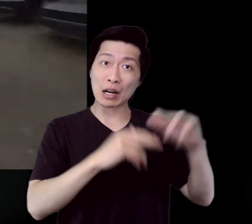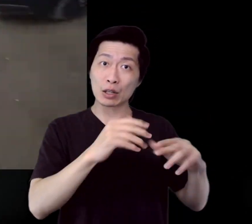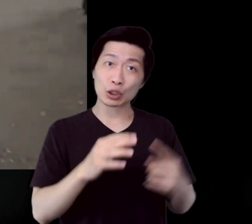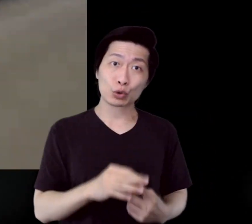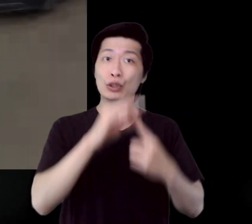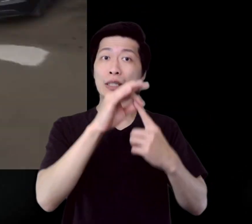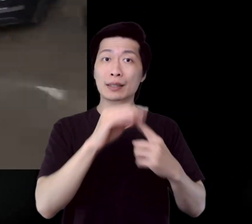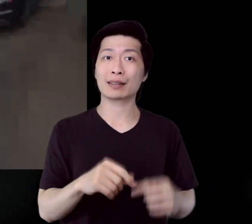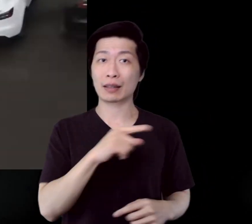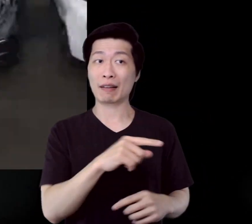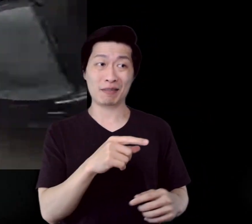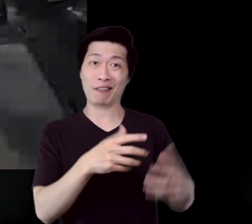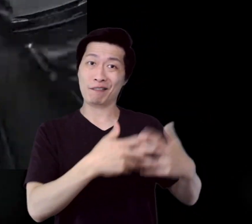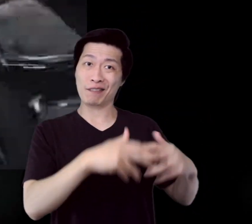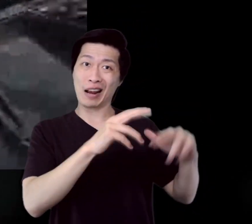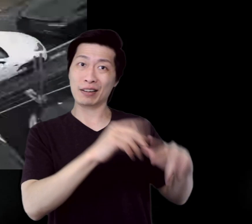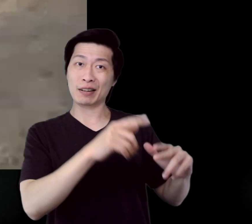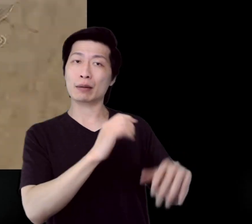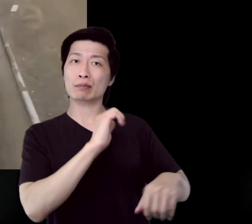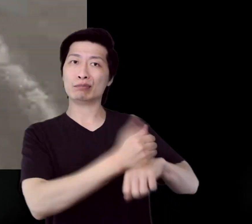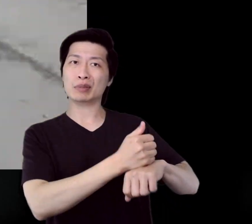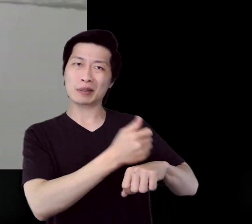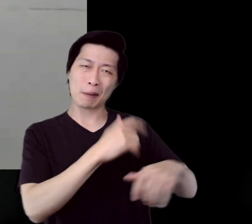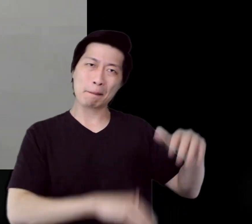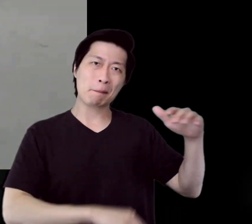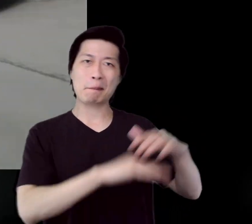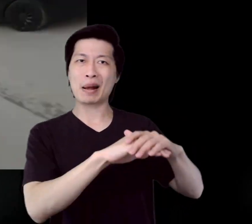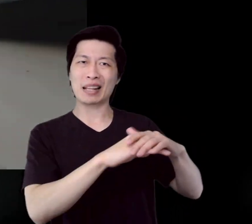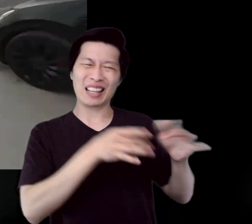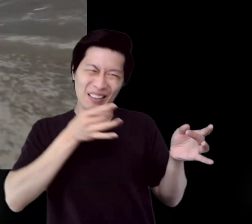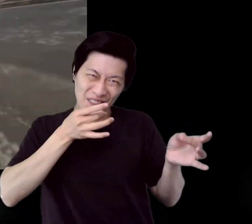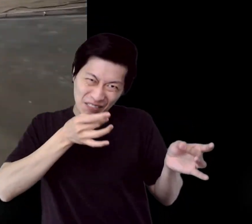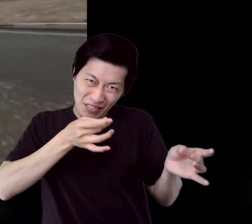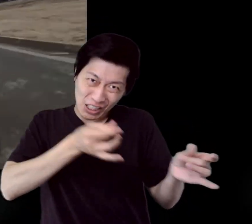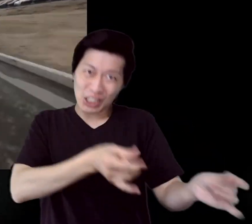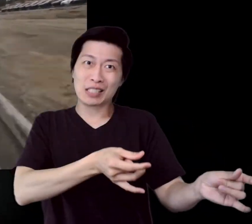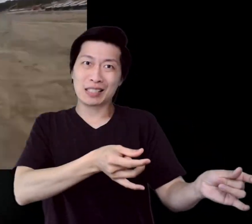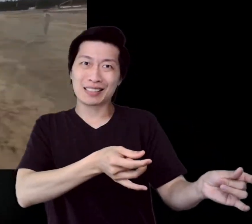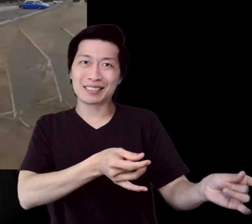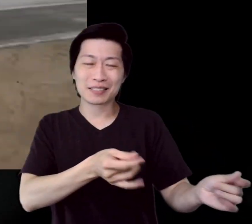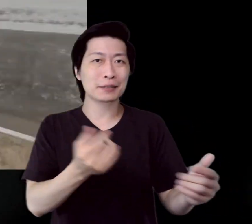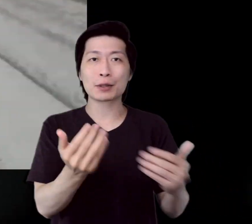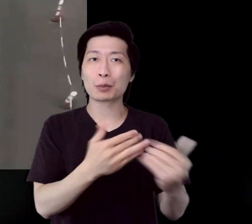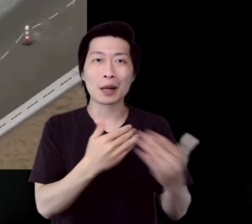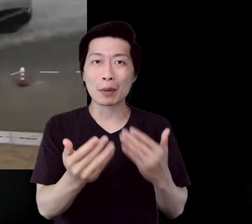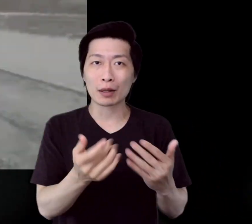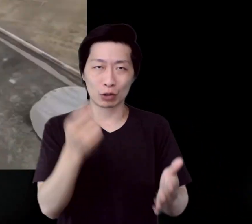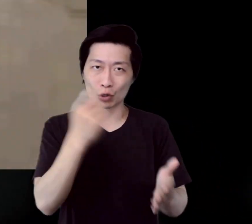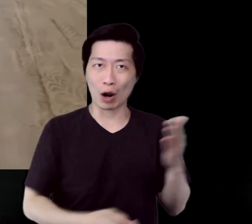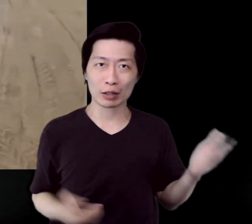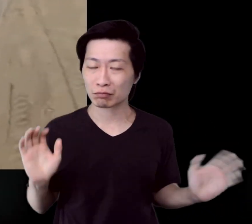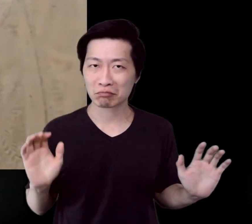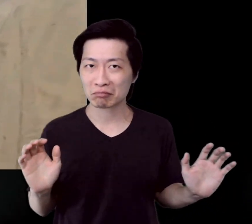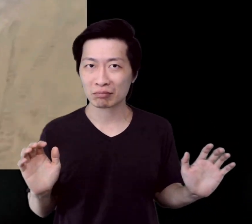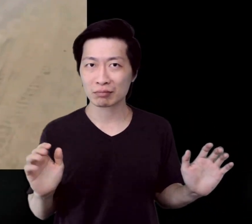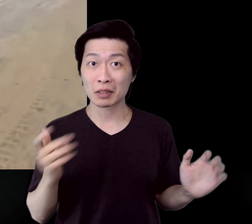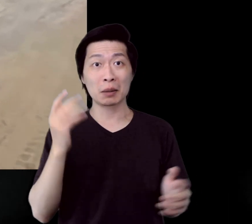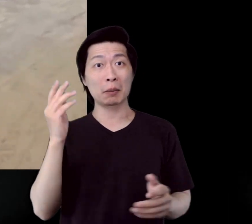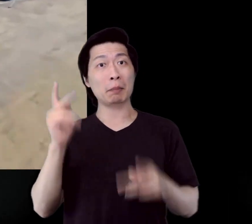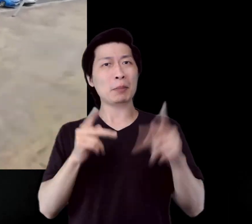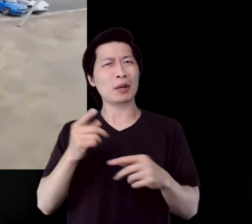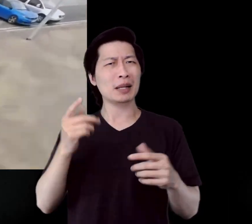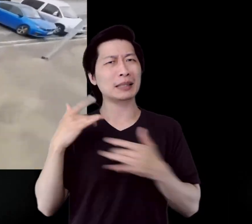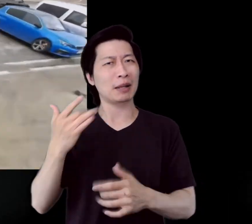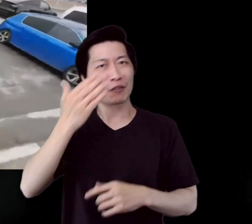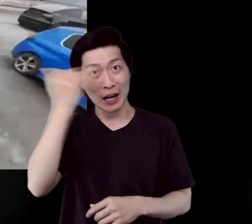that the factories are being built to maximize efficiency no matter the cost. I think what people tend to forget